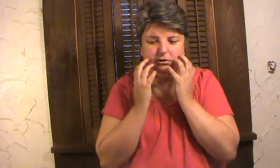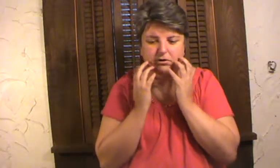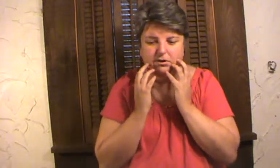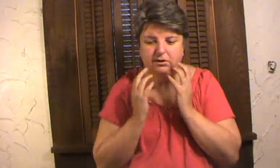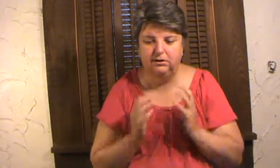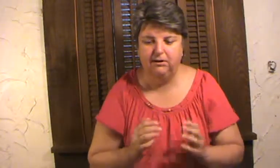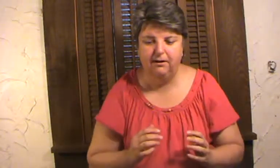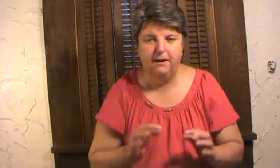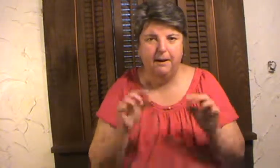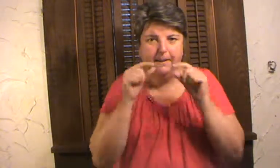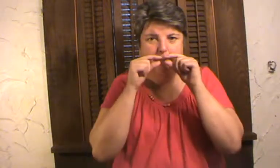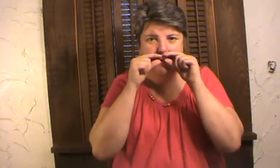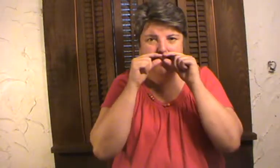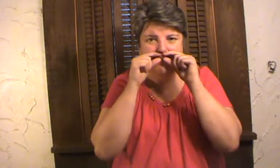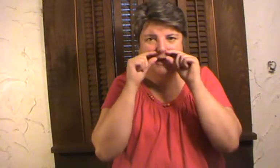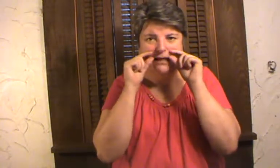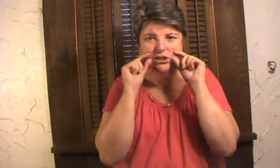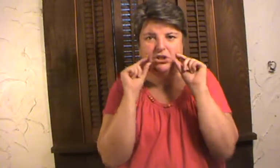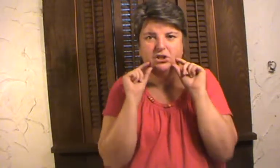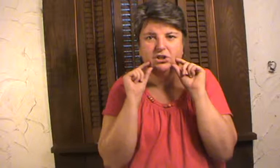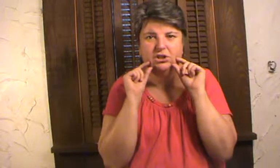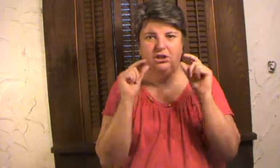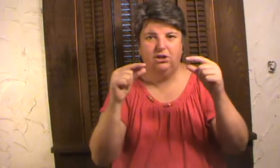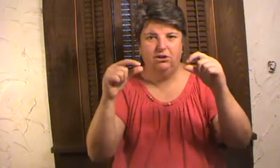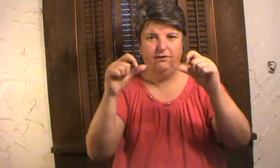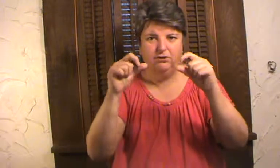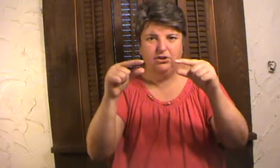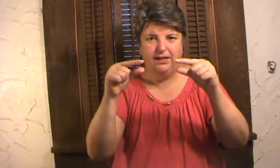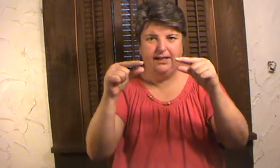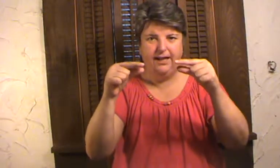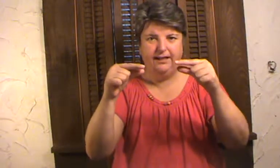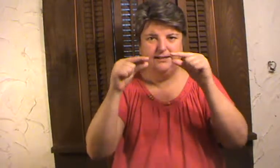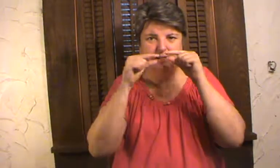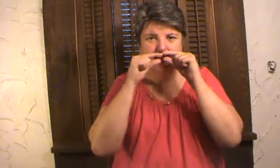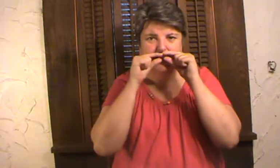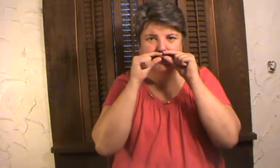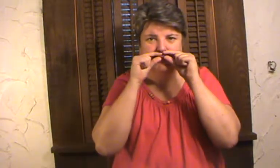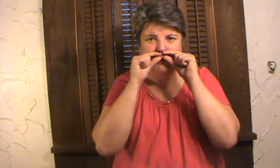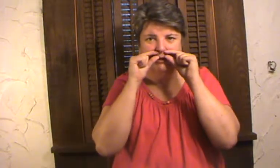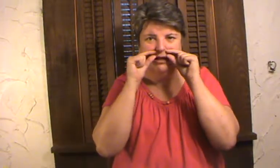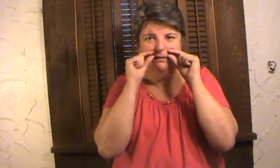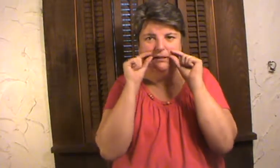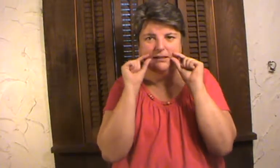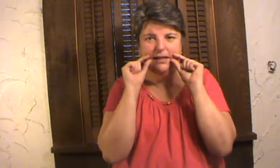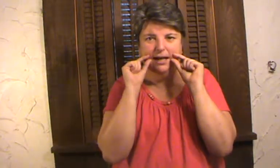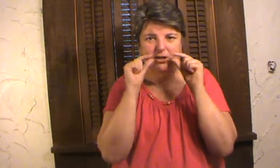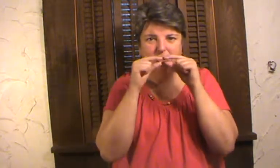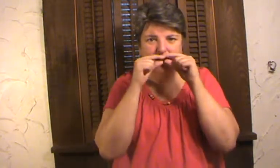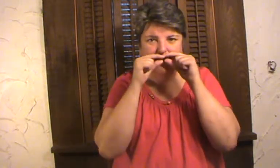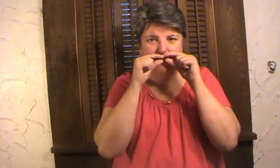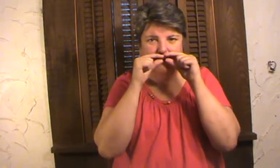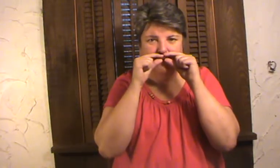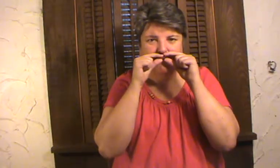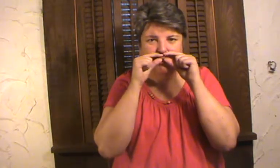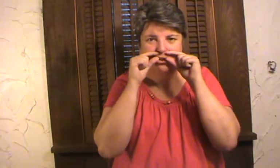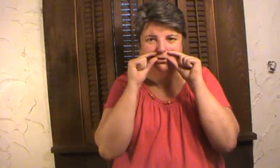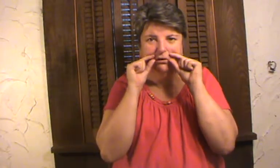Freckles. Mustache. You have your G hands, just outline a mustache. If it's a short